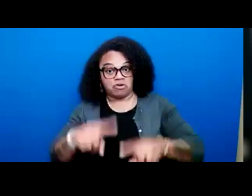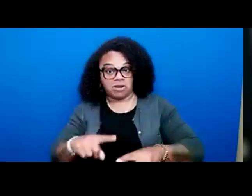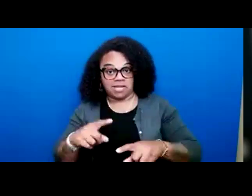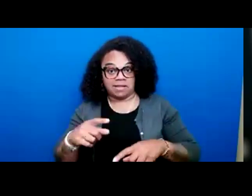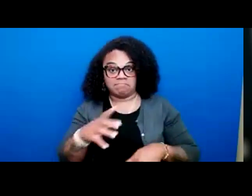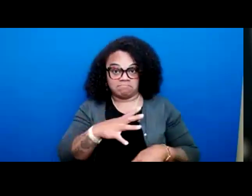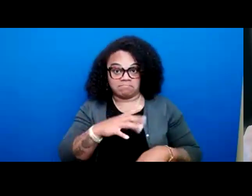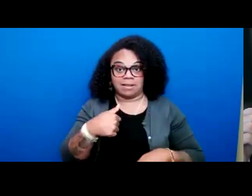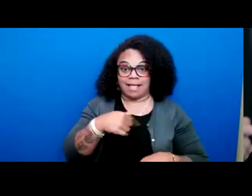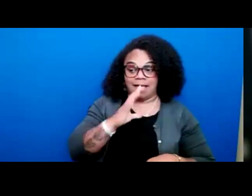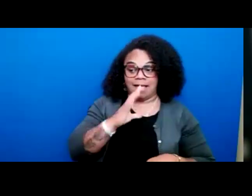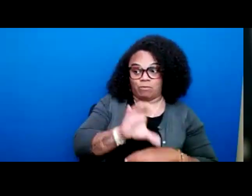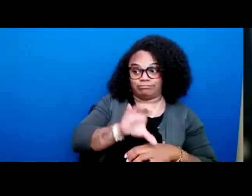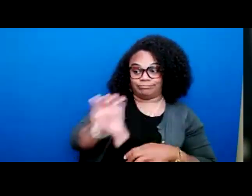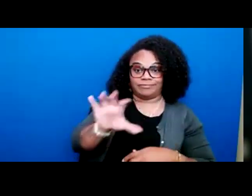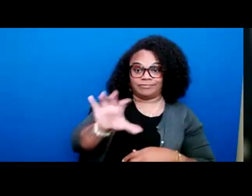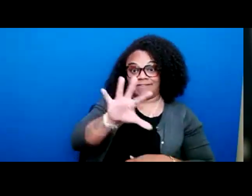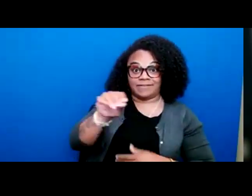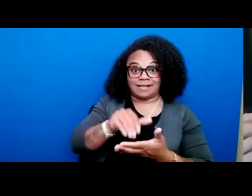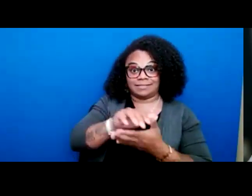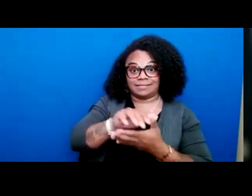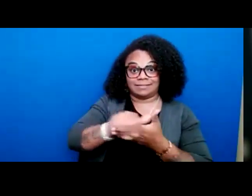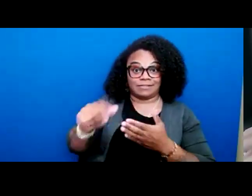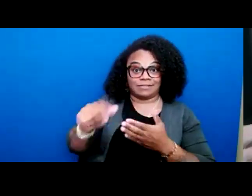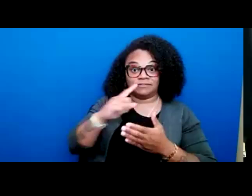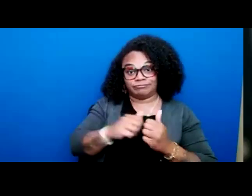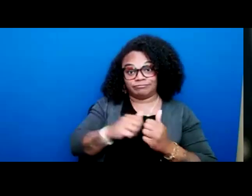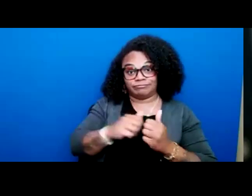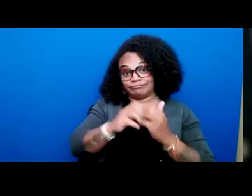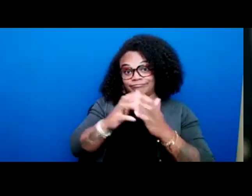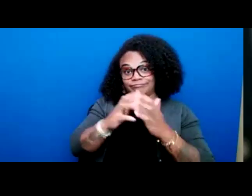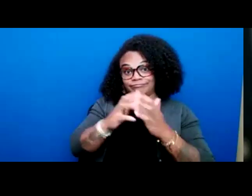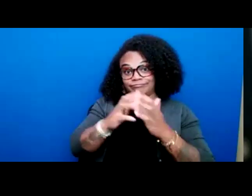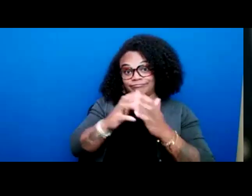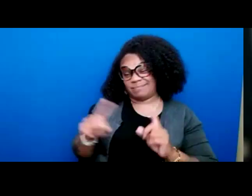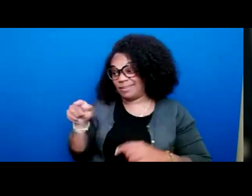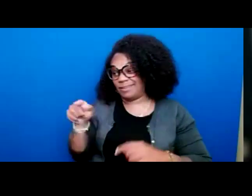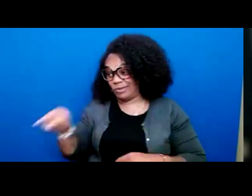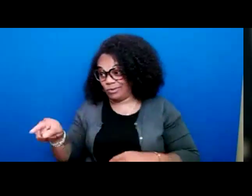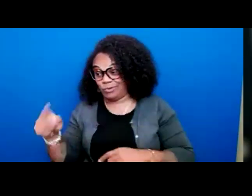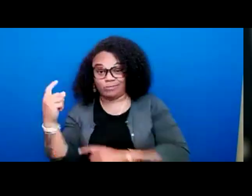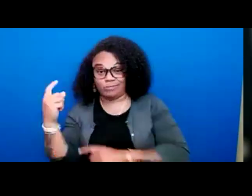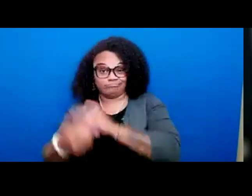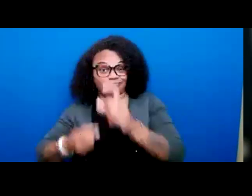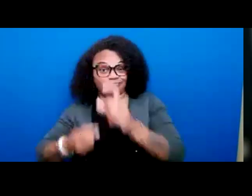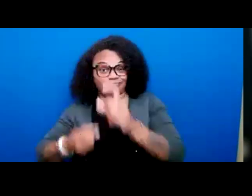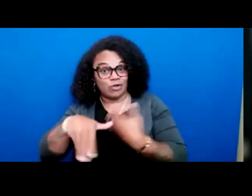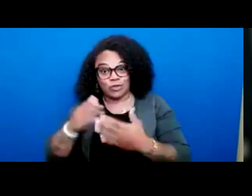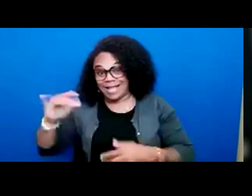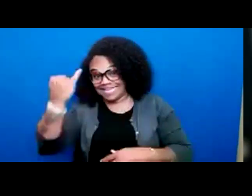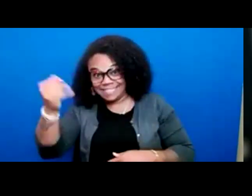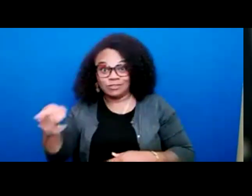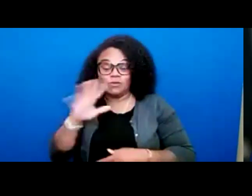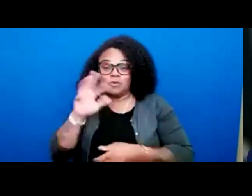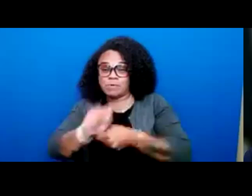to starting up this company, you have really all the ideas and you're going to be working hard, so we should split this company